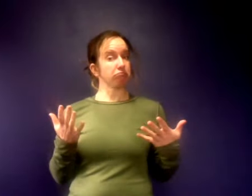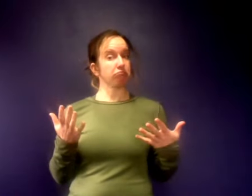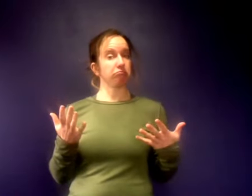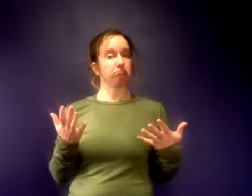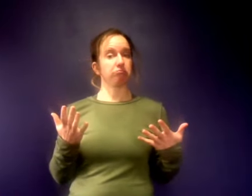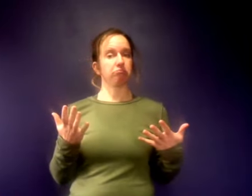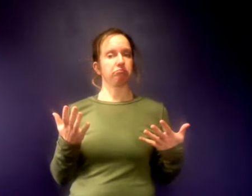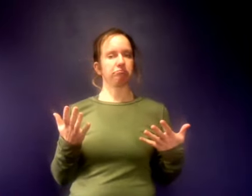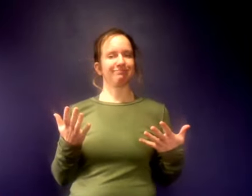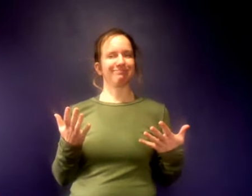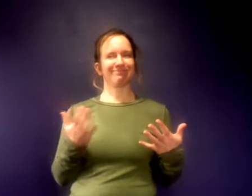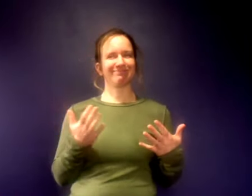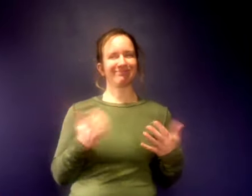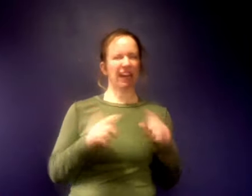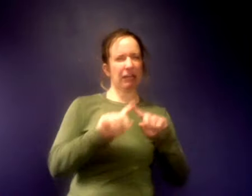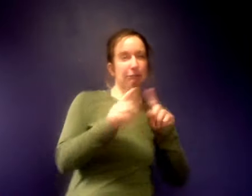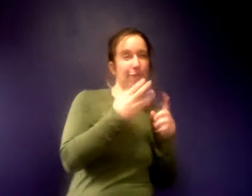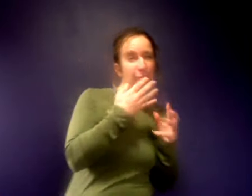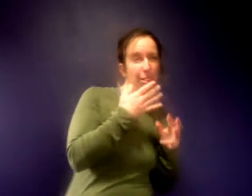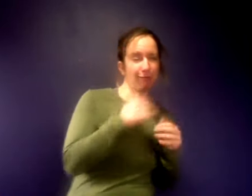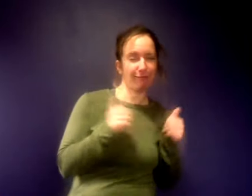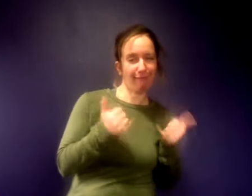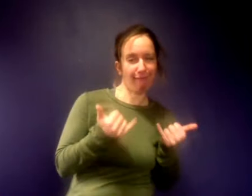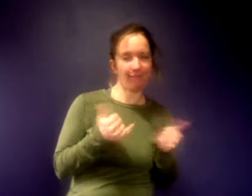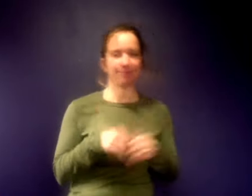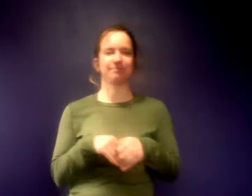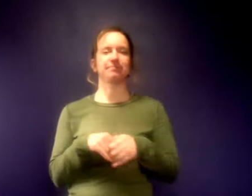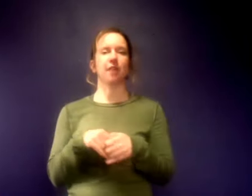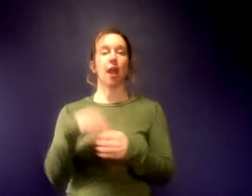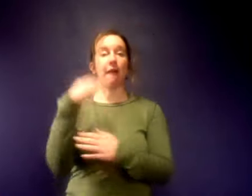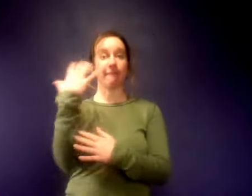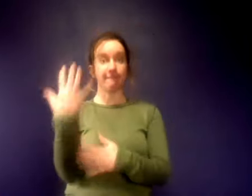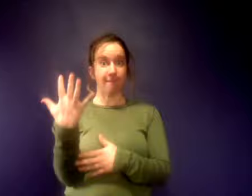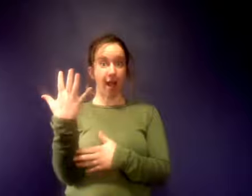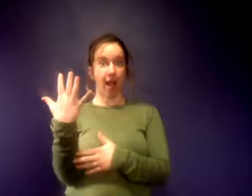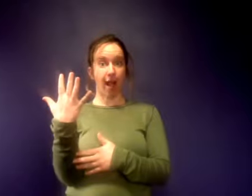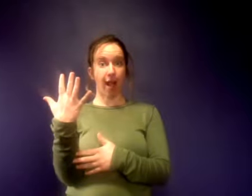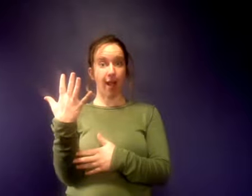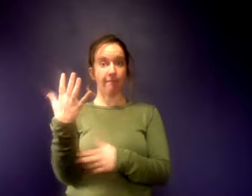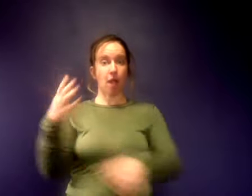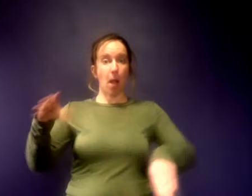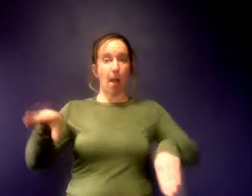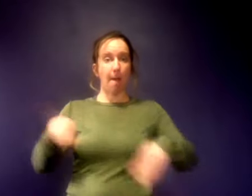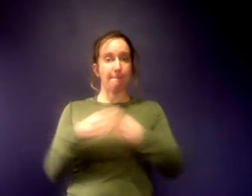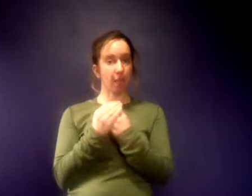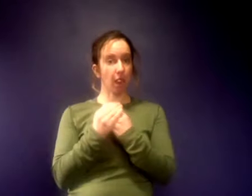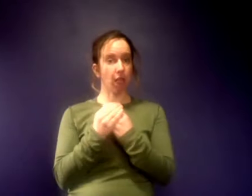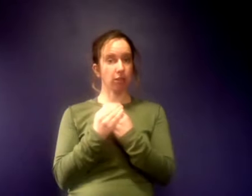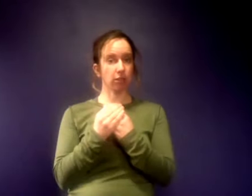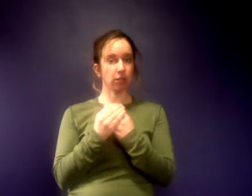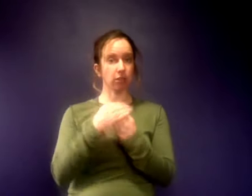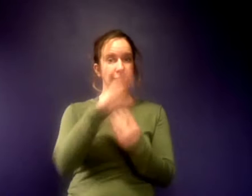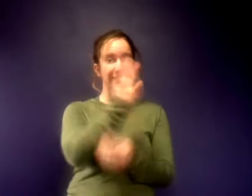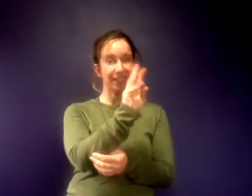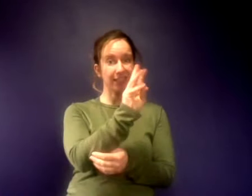now, 5 plus 6. So if you want, you could pause the video and try this. You might already know the